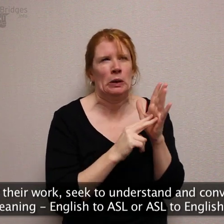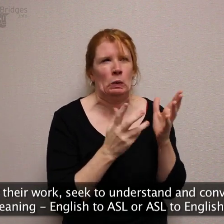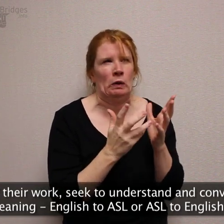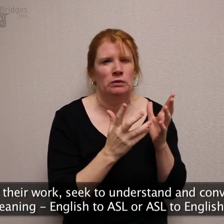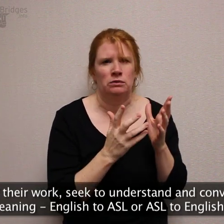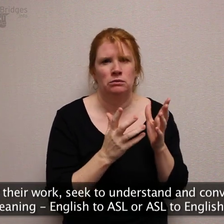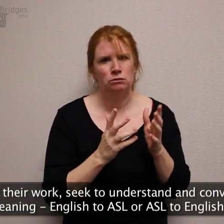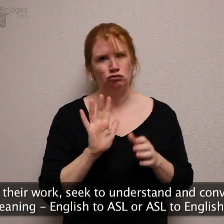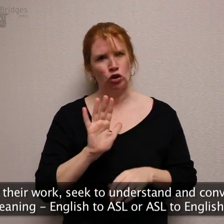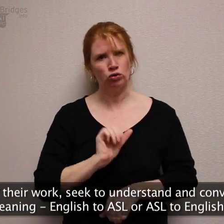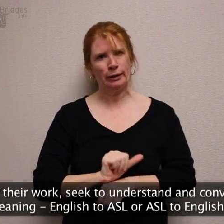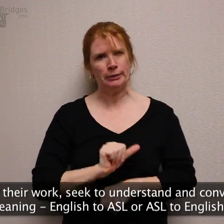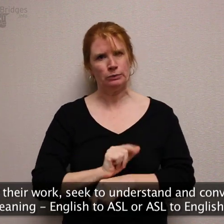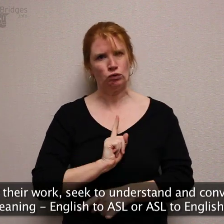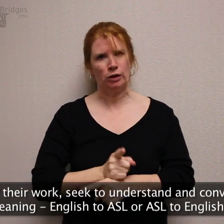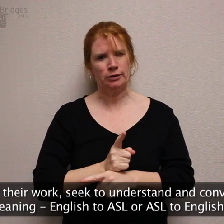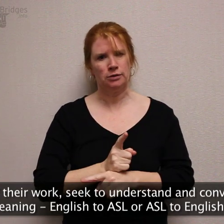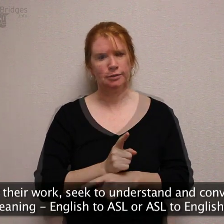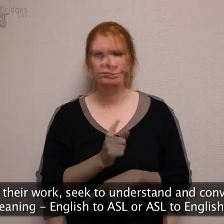or from ASL to English.